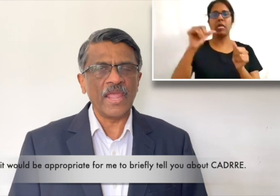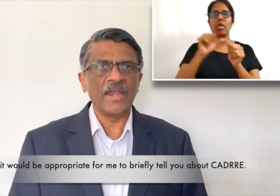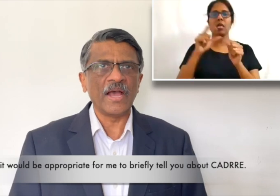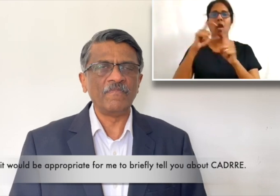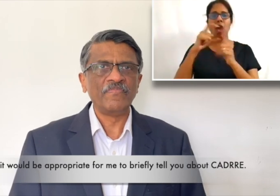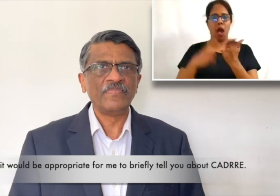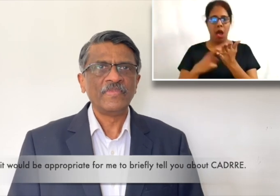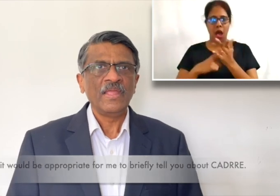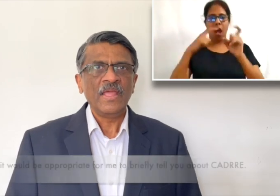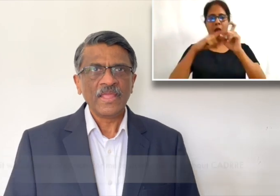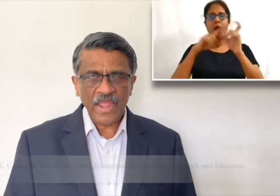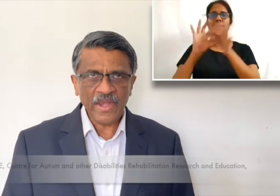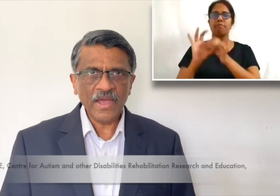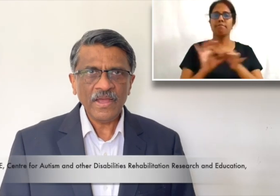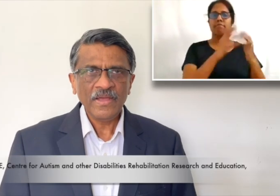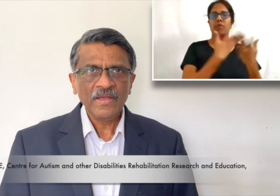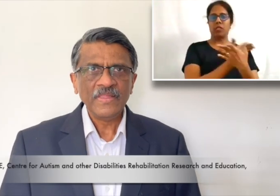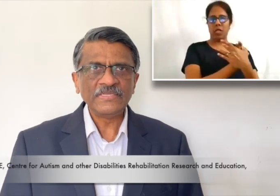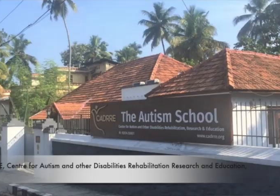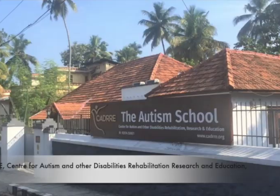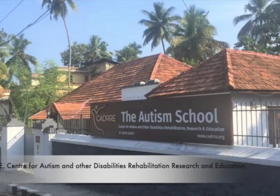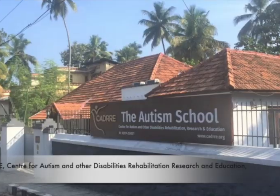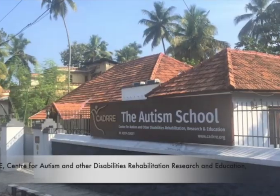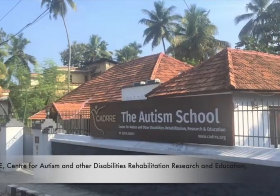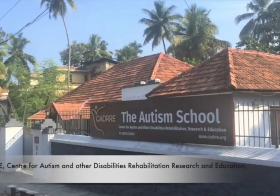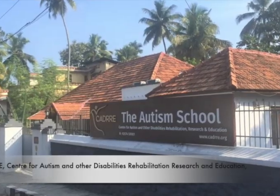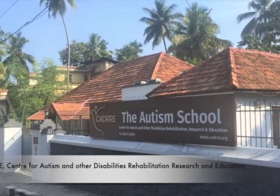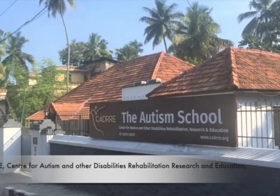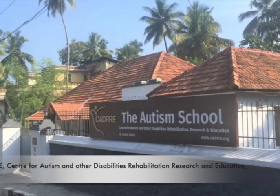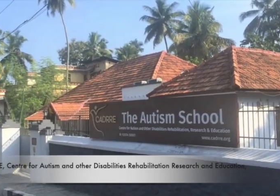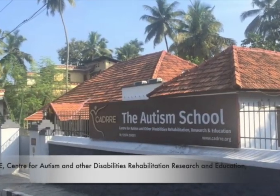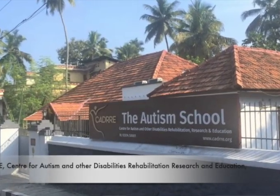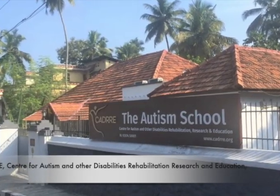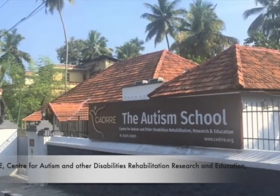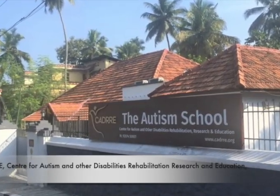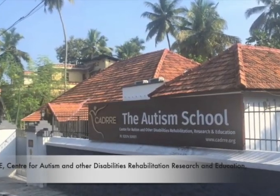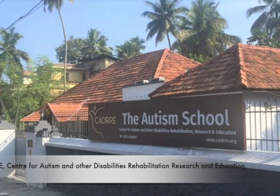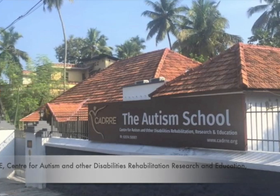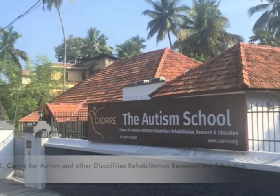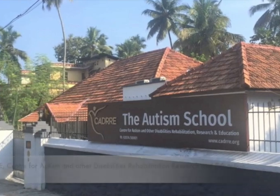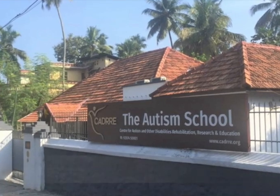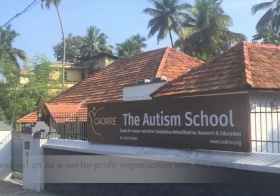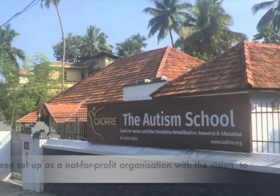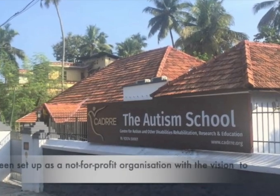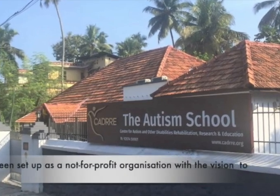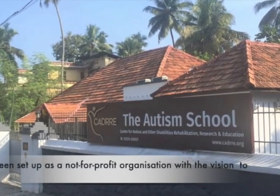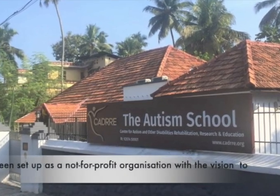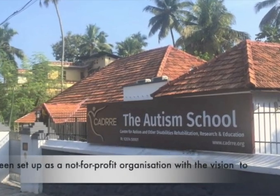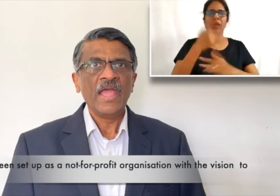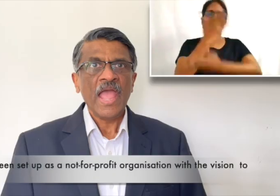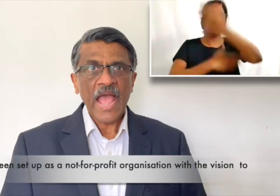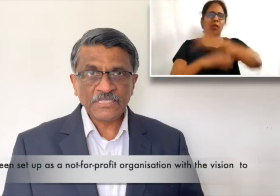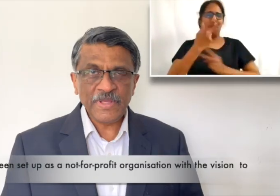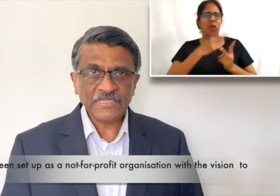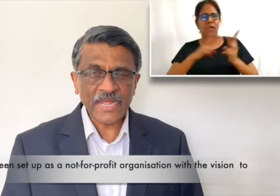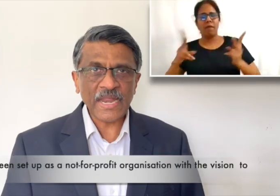CADRRE. CADRRE, the Center for Autism and Other Disabilities Rehabilitation, Research and Education, has been set up